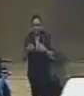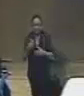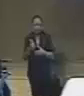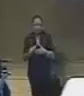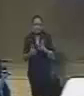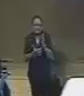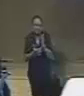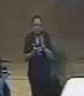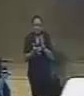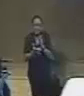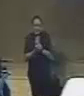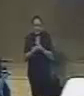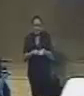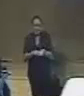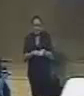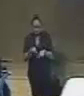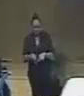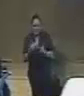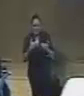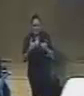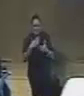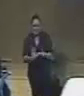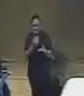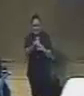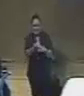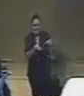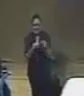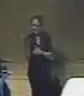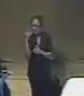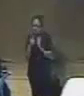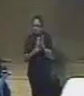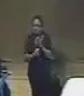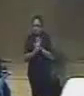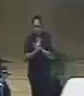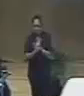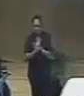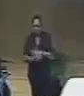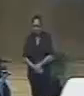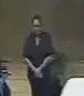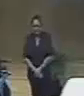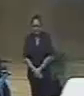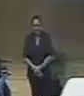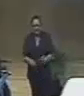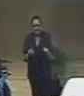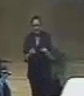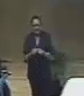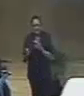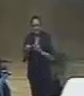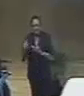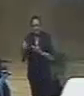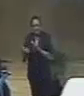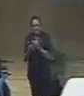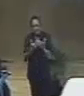technology-enhanced learning, and USP participated in that event in June, as did 26